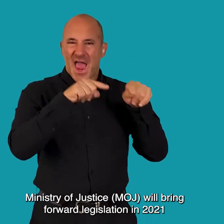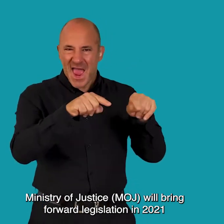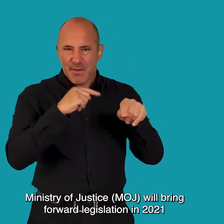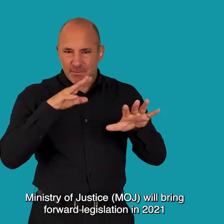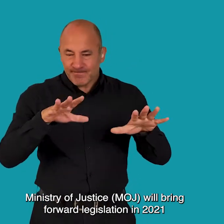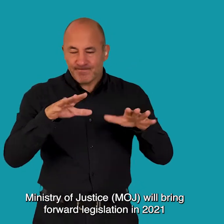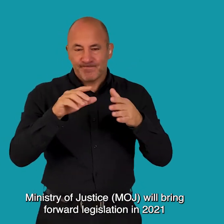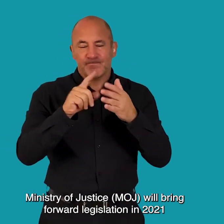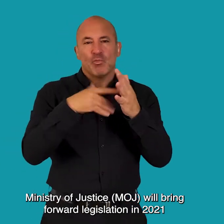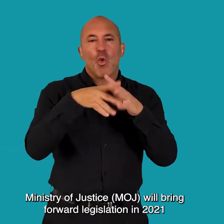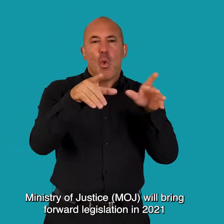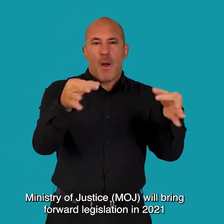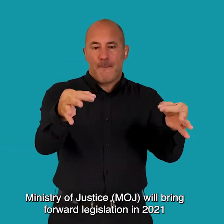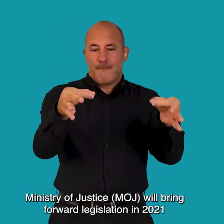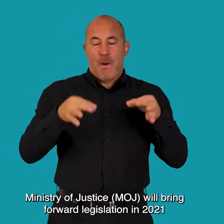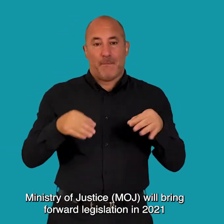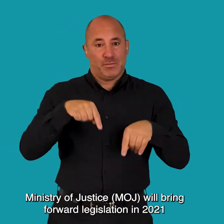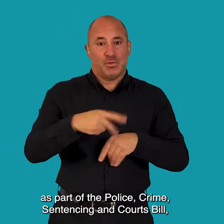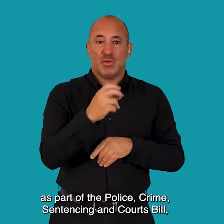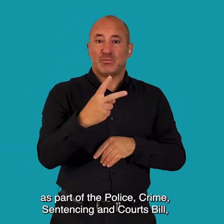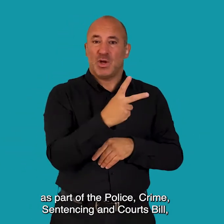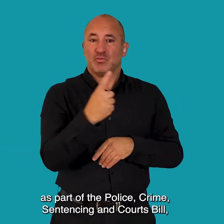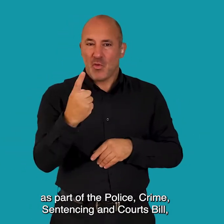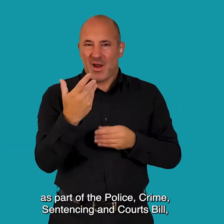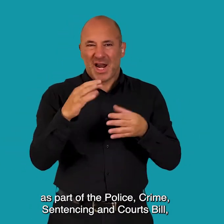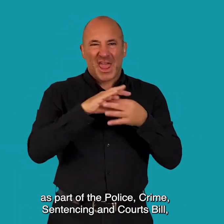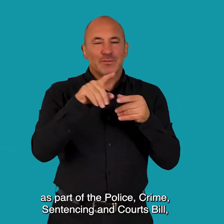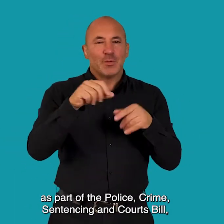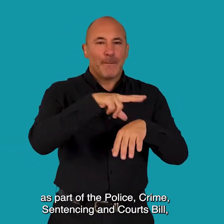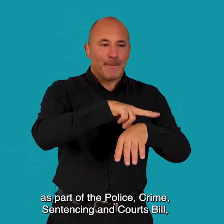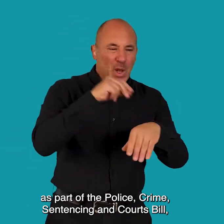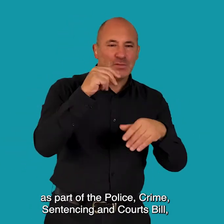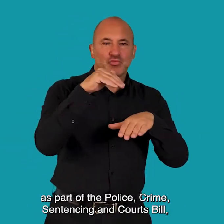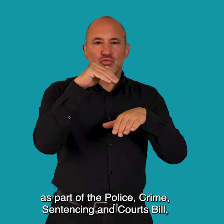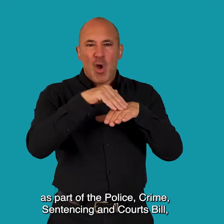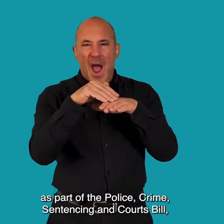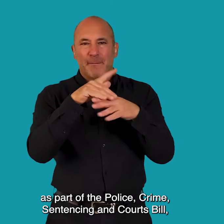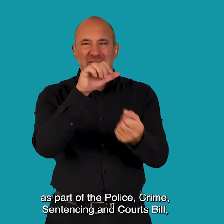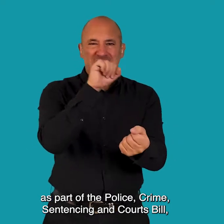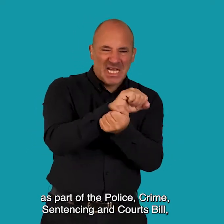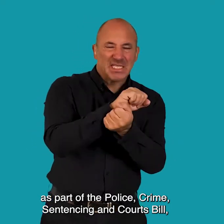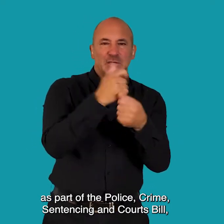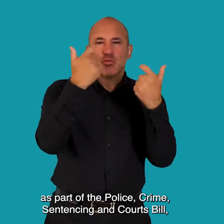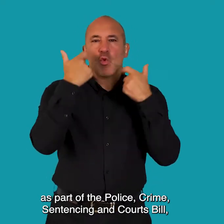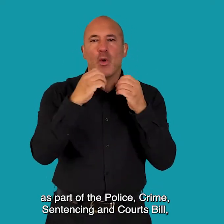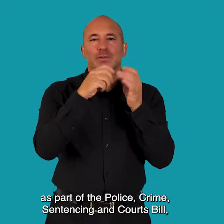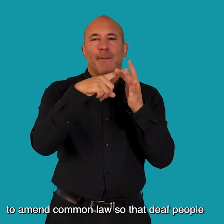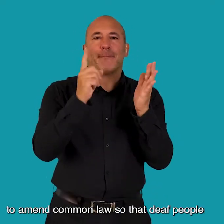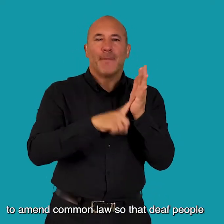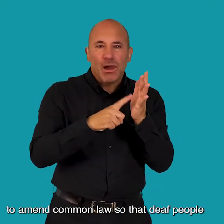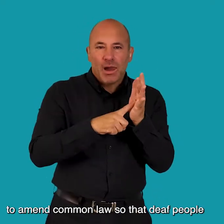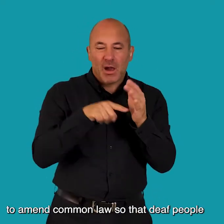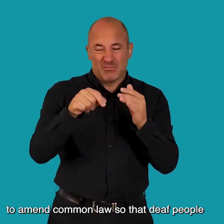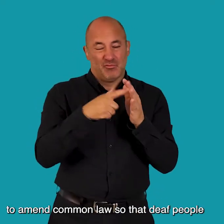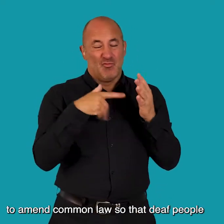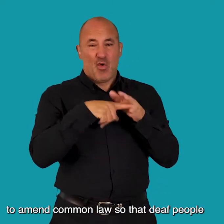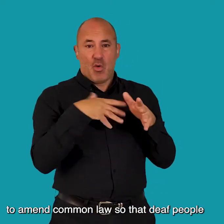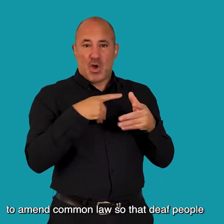in 2021 as part of the Police, Crime, Sentencing and Courts Bill to amend common law so that